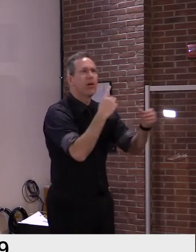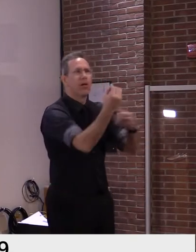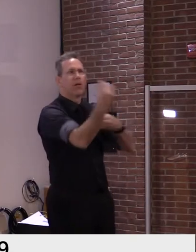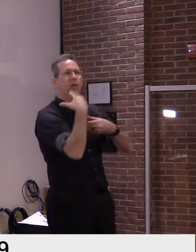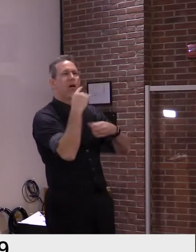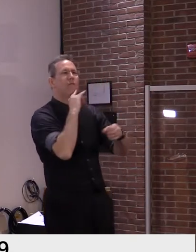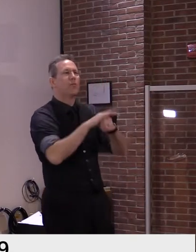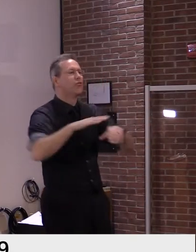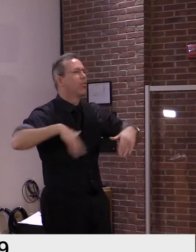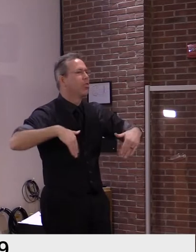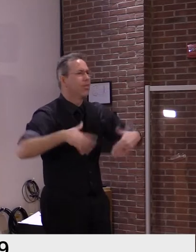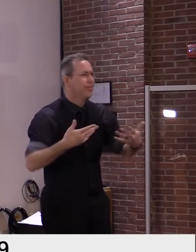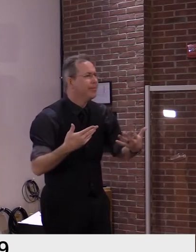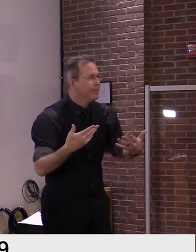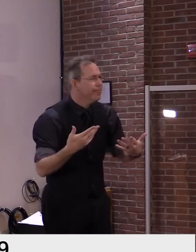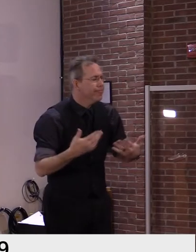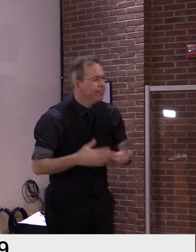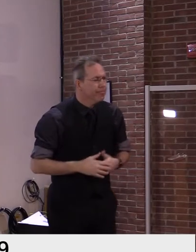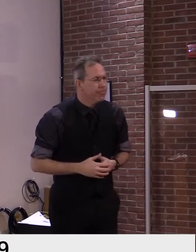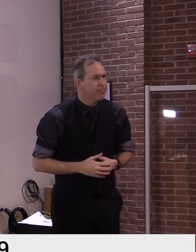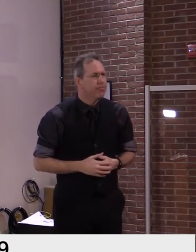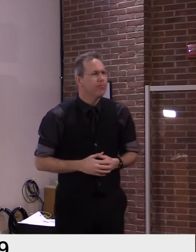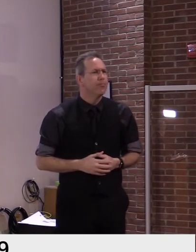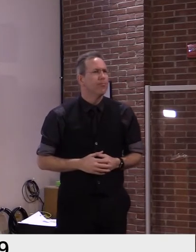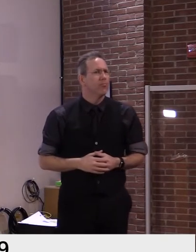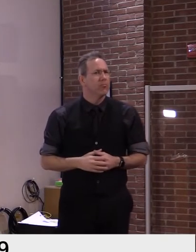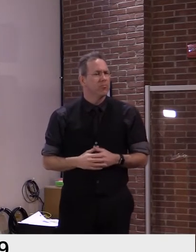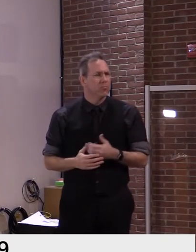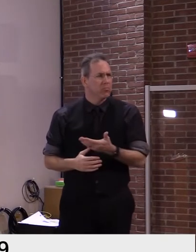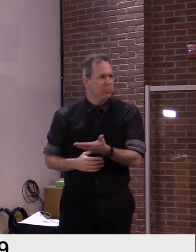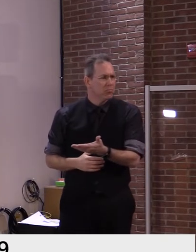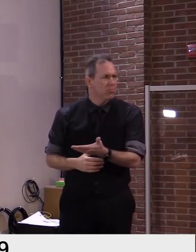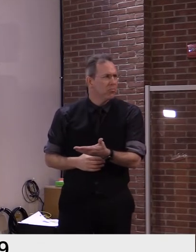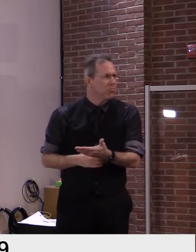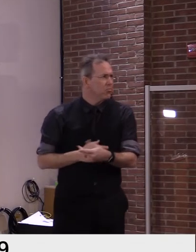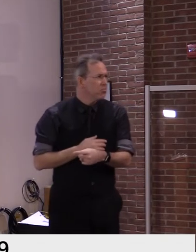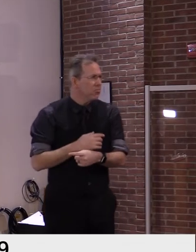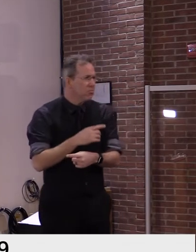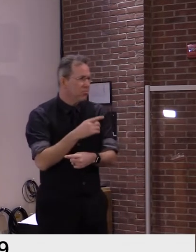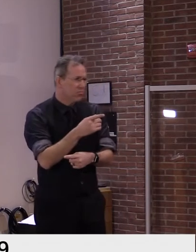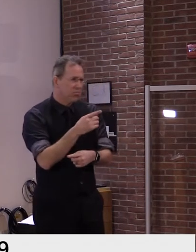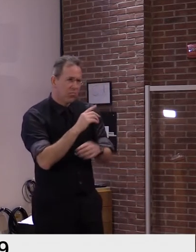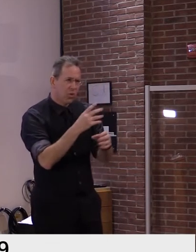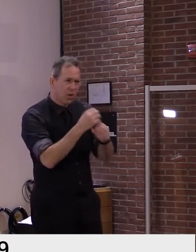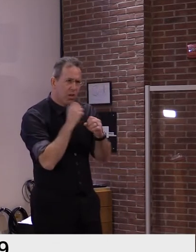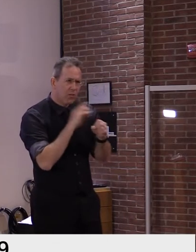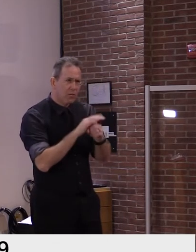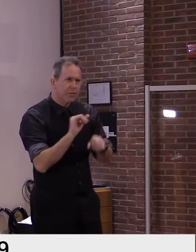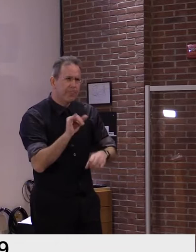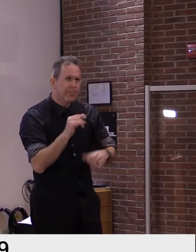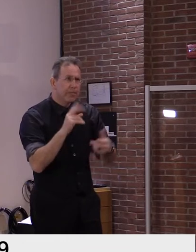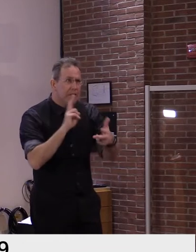Yeah, Lisa, this is the first that I've heard of it in terms of not getting confirmation from the website